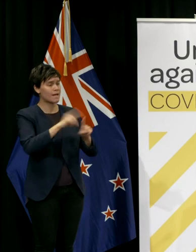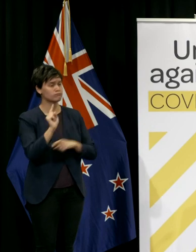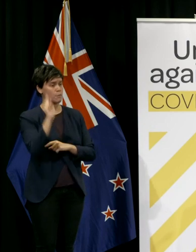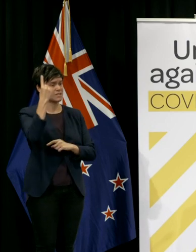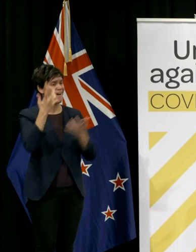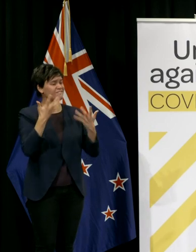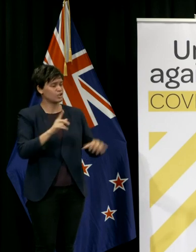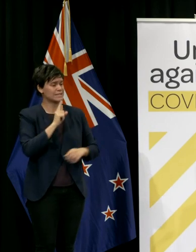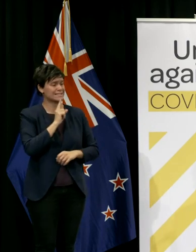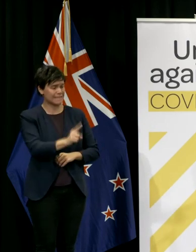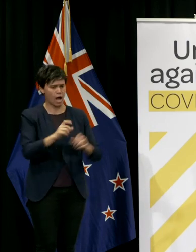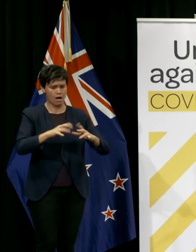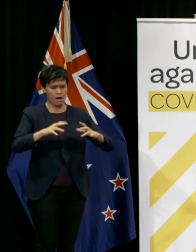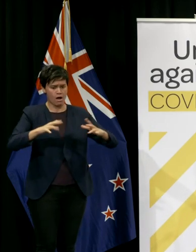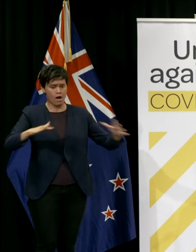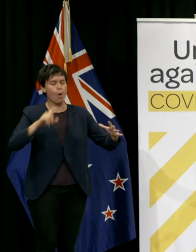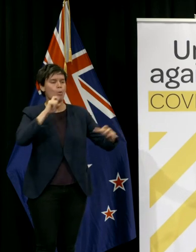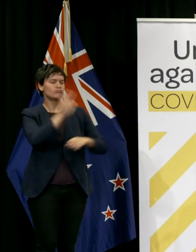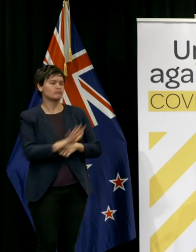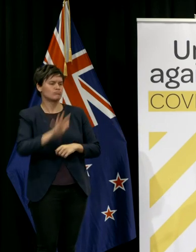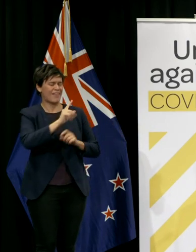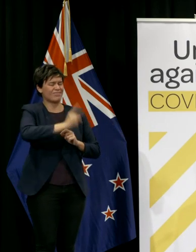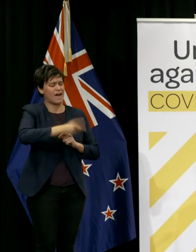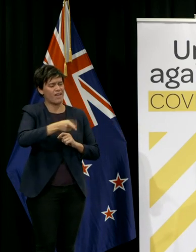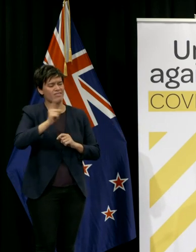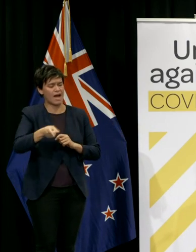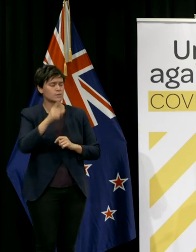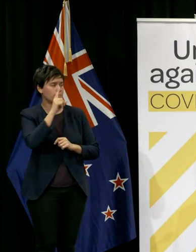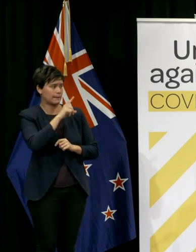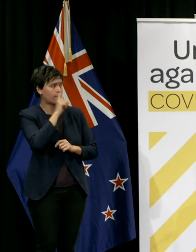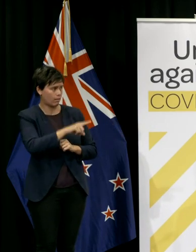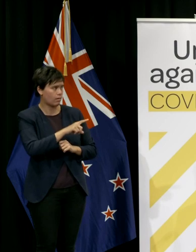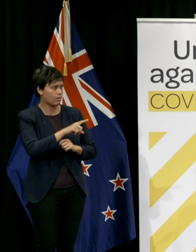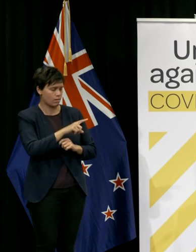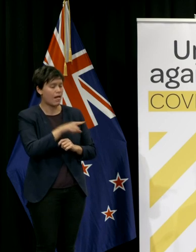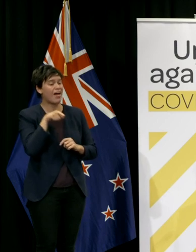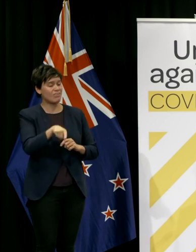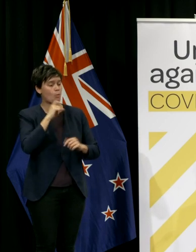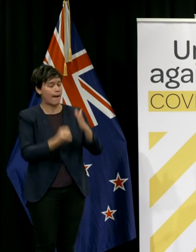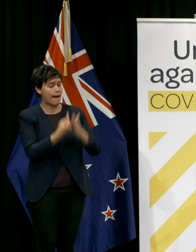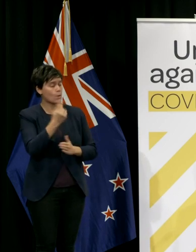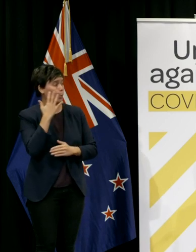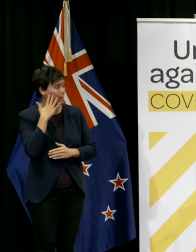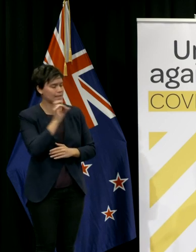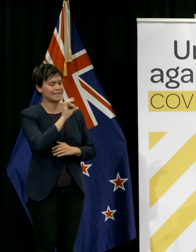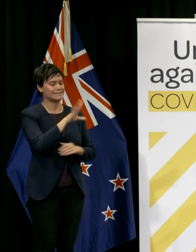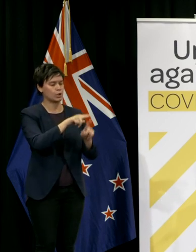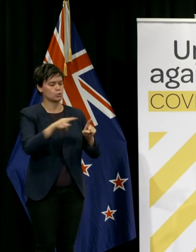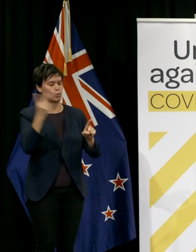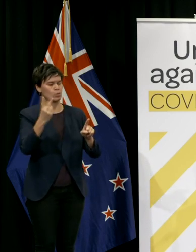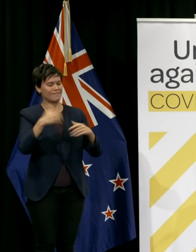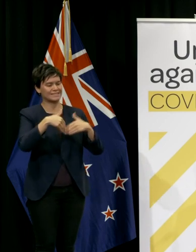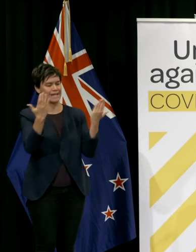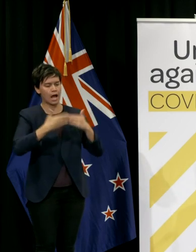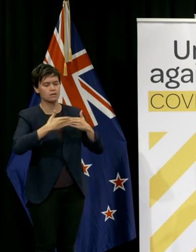several thousands of people to be infected and the possibility of it trending the curve at about 10 to 12 days. So you're clearly working on modelling unless you're getting it from thin air.